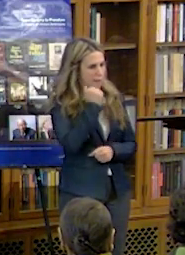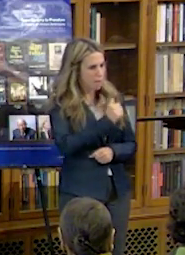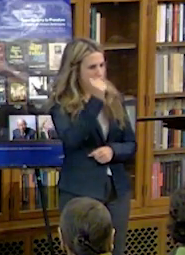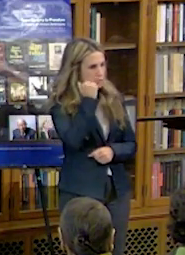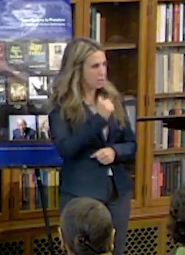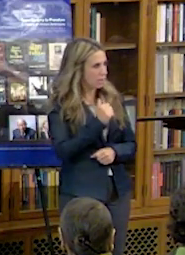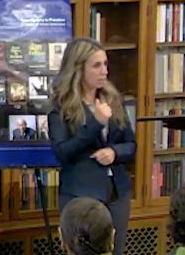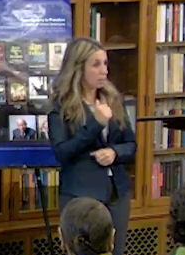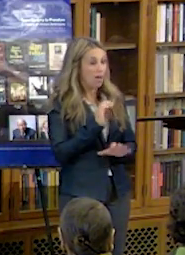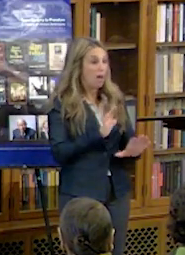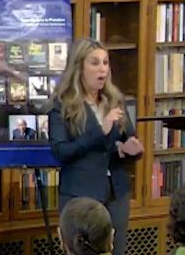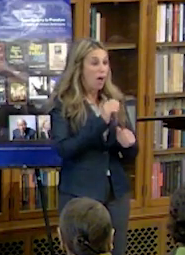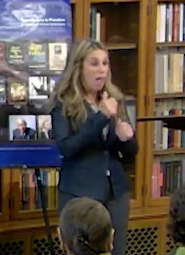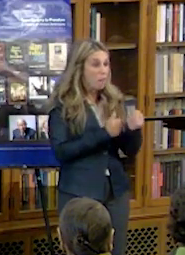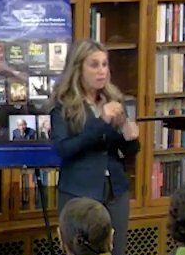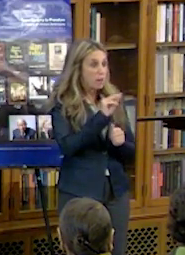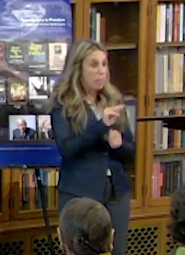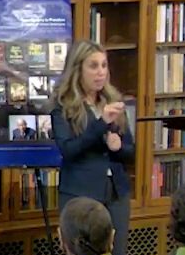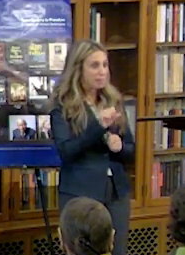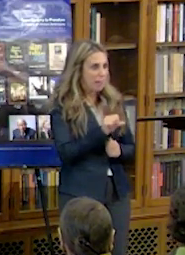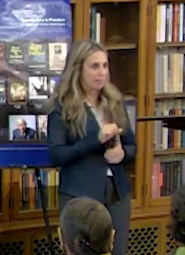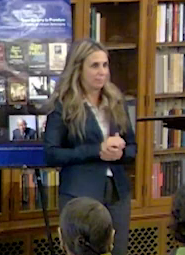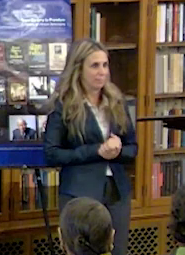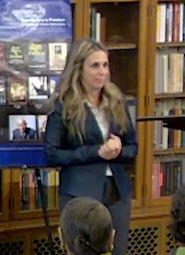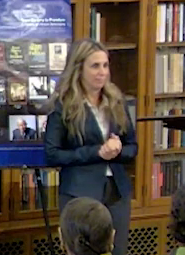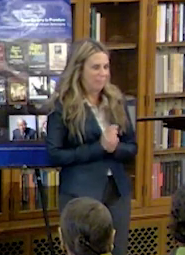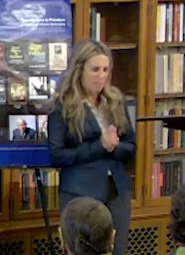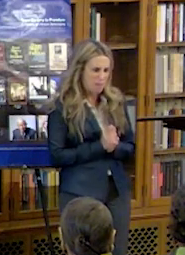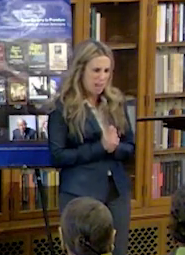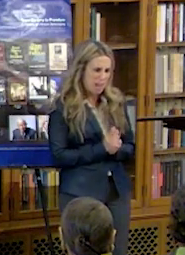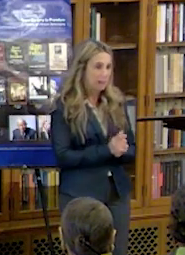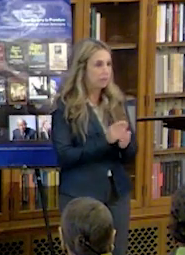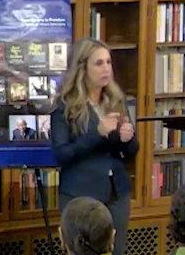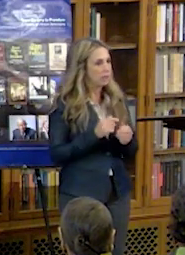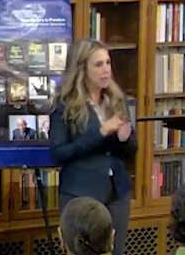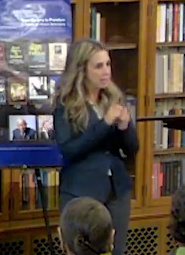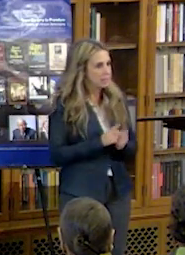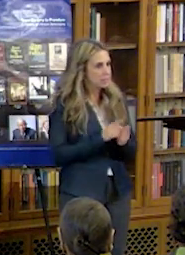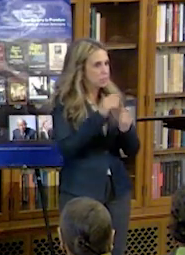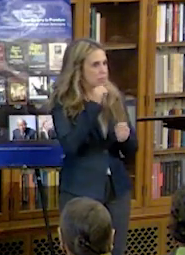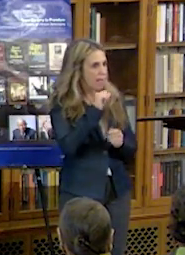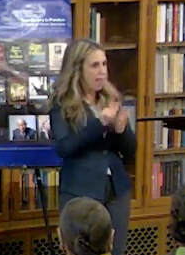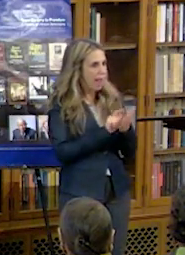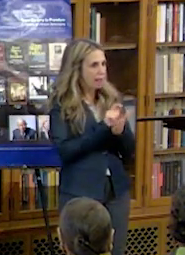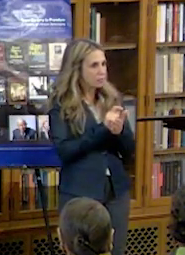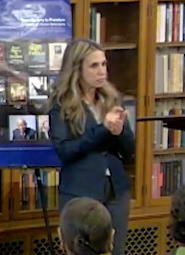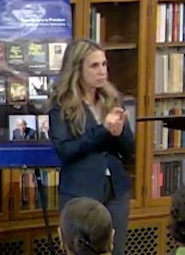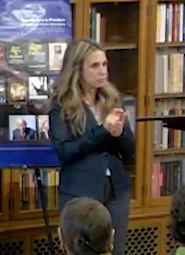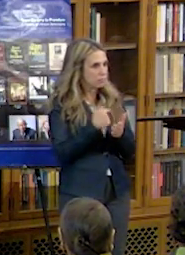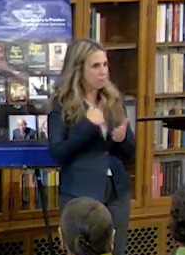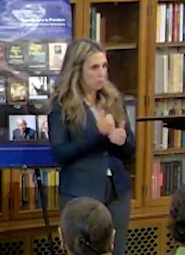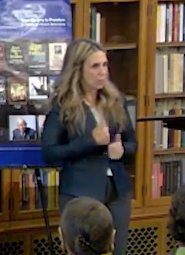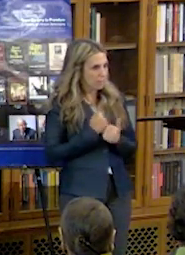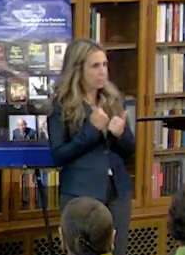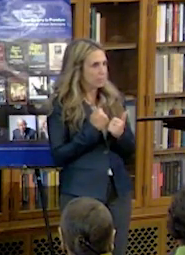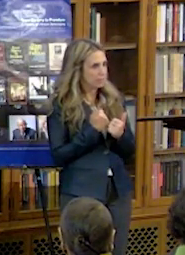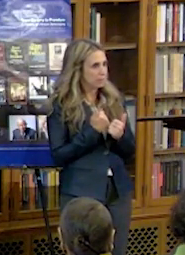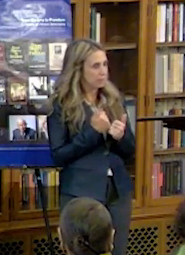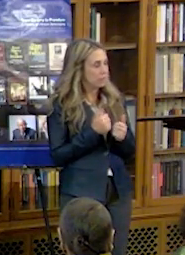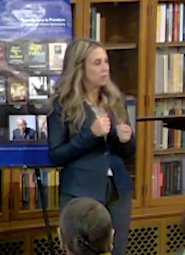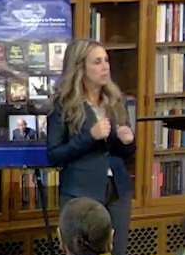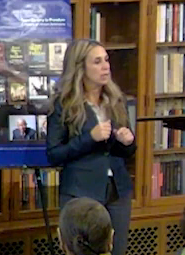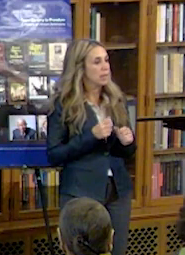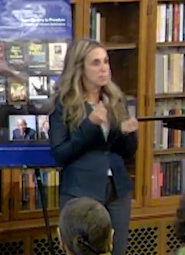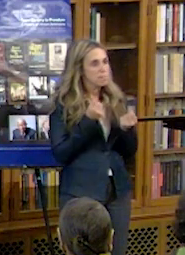day I'm sorry every millisecond in the digital age that we live in there are many